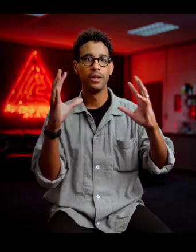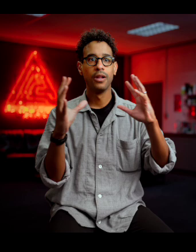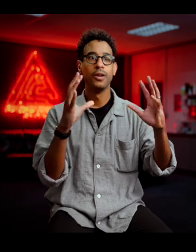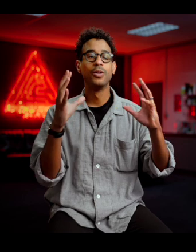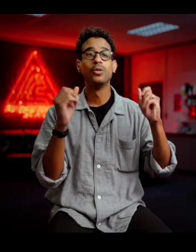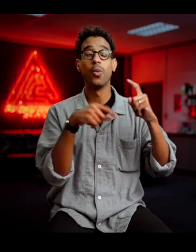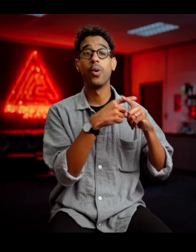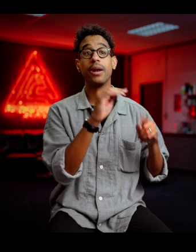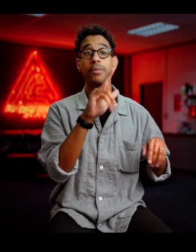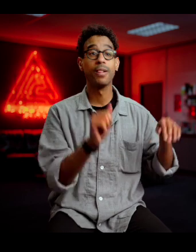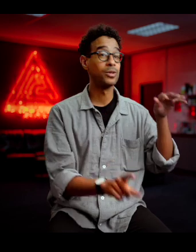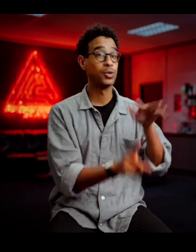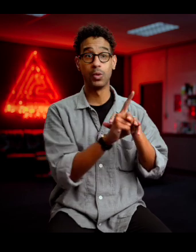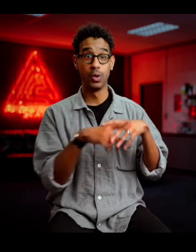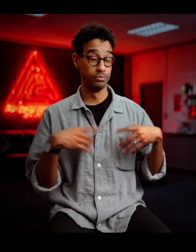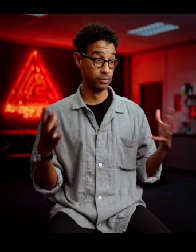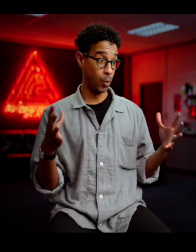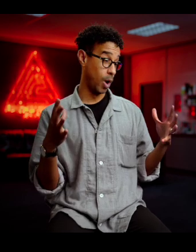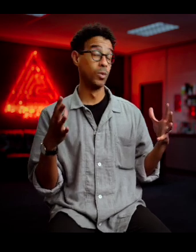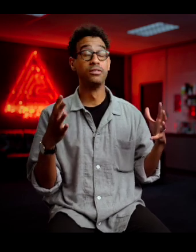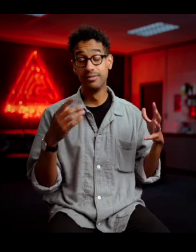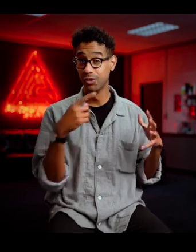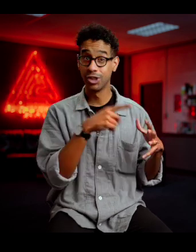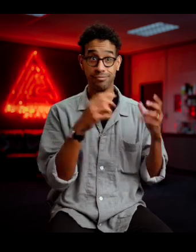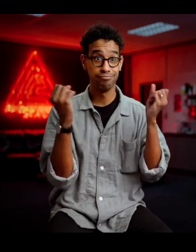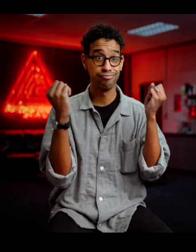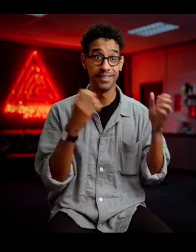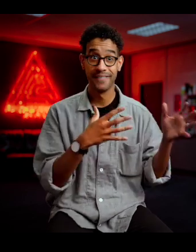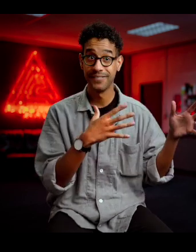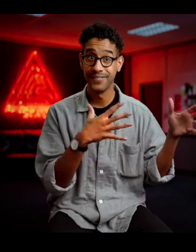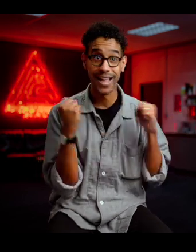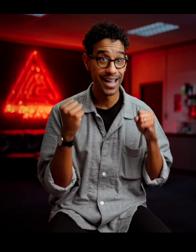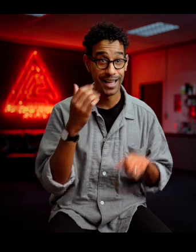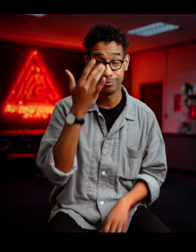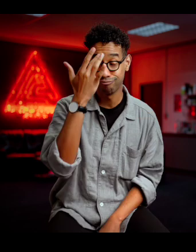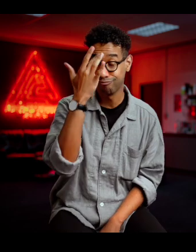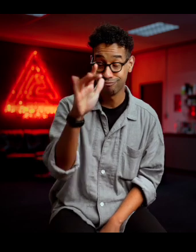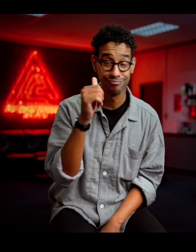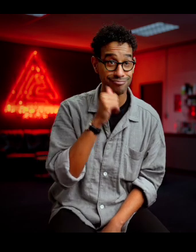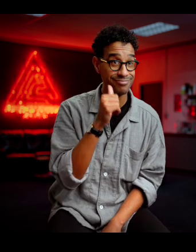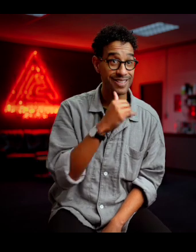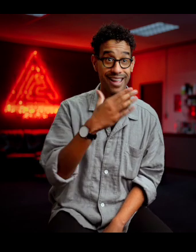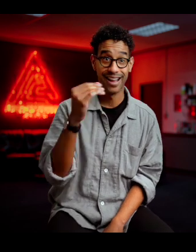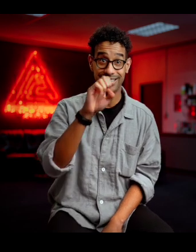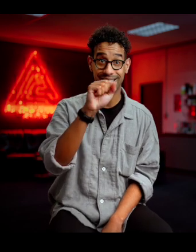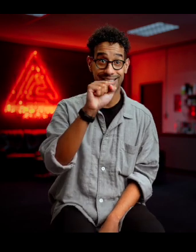as a family in the film. So when she showed up and I realized who they had cast and I saw the way she signed, she is just a